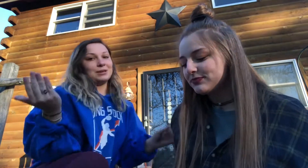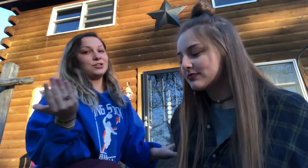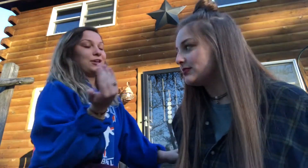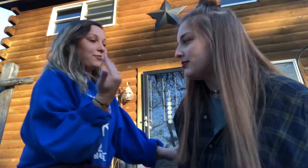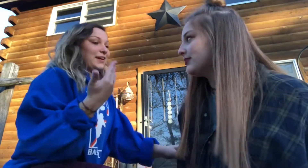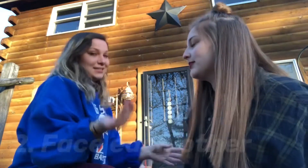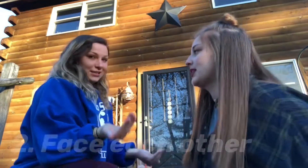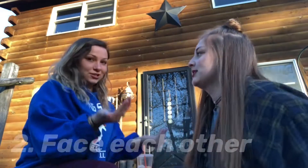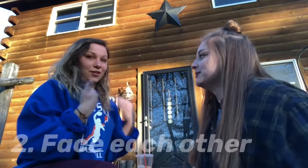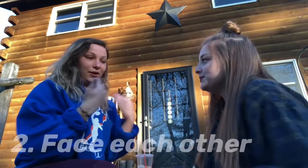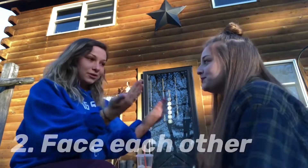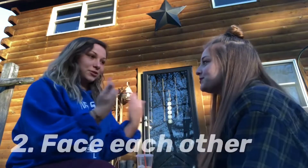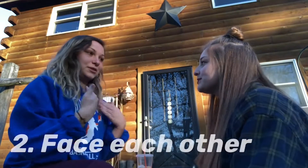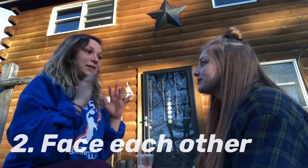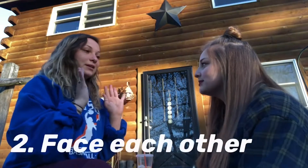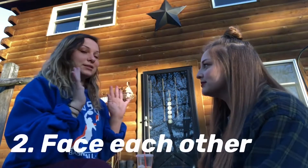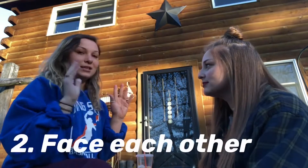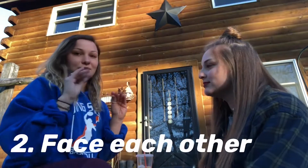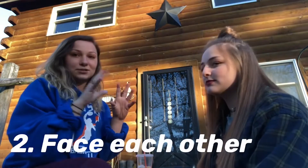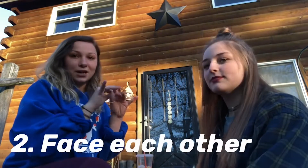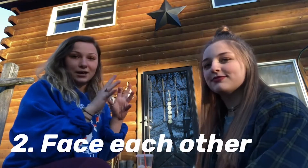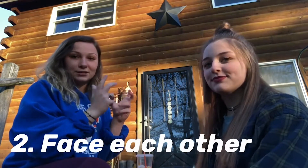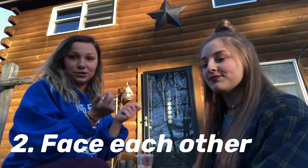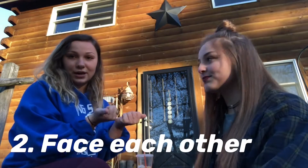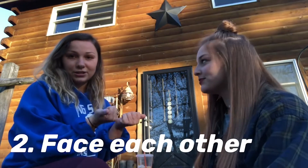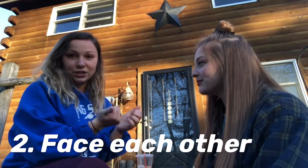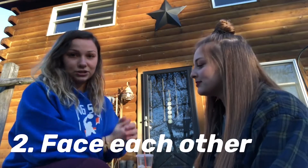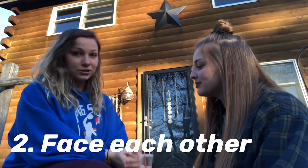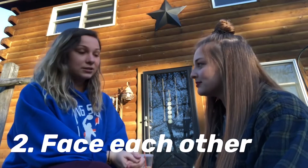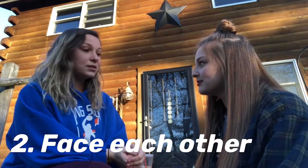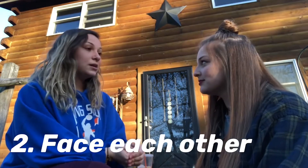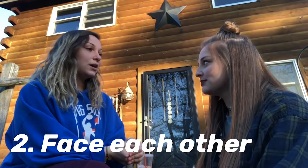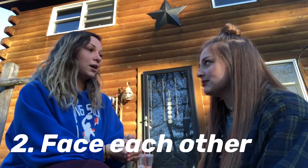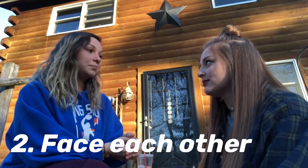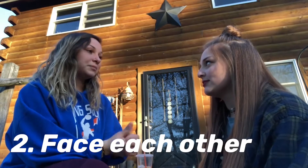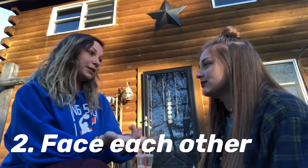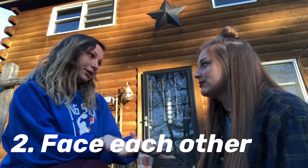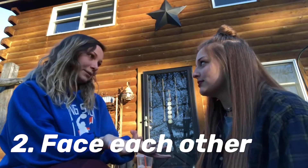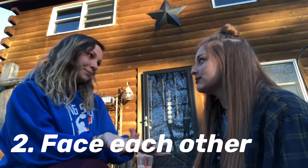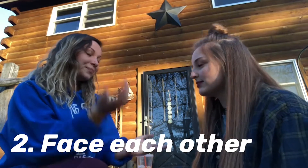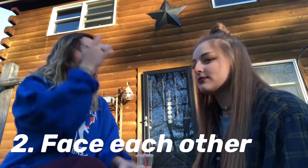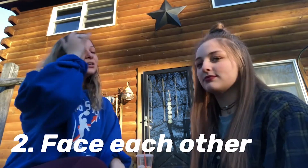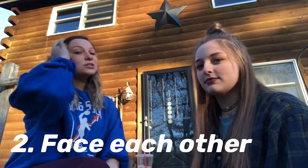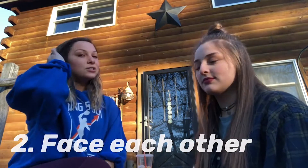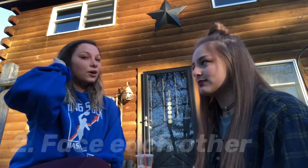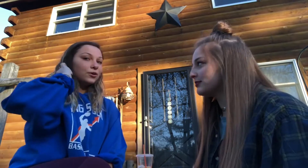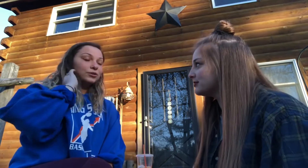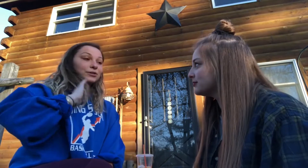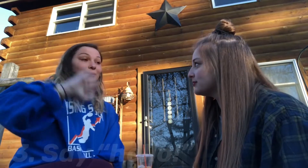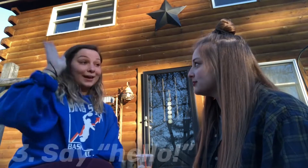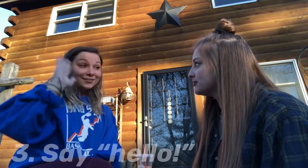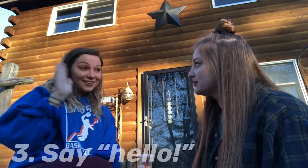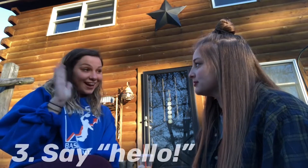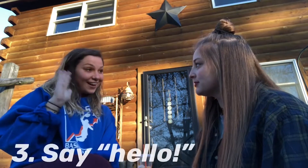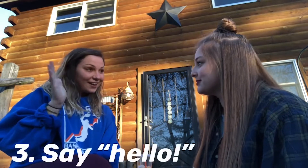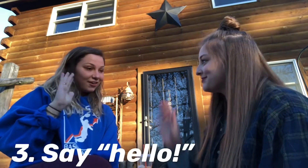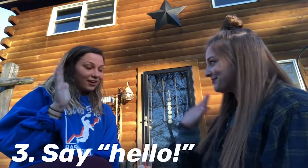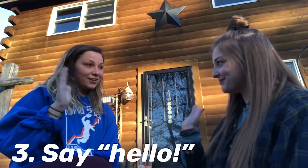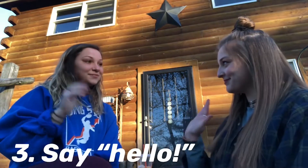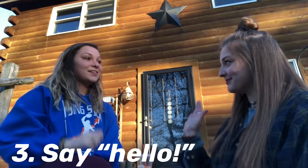that you're facing each other so you can see your signs and your hand gestures clearly. So you can wave, hi, how are you?